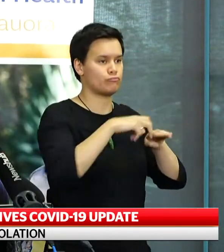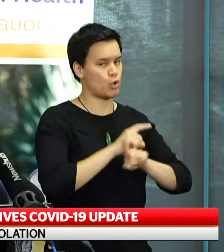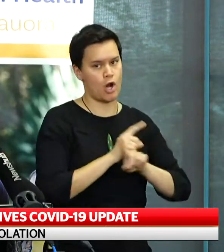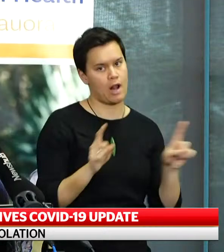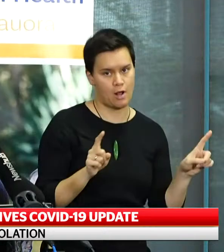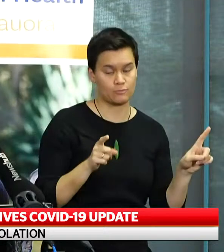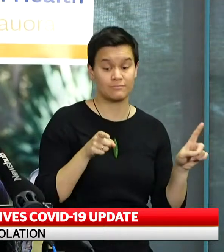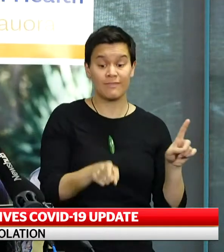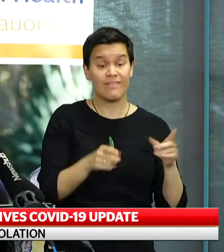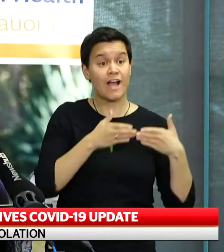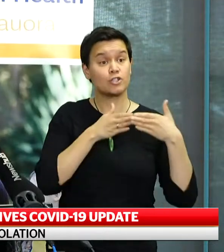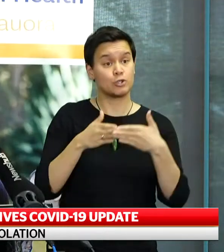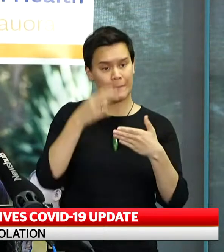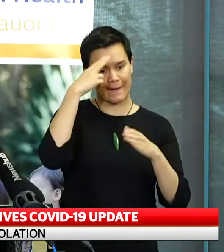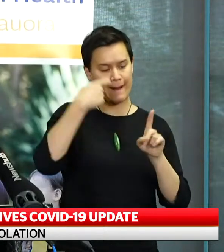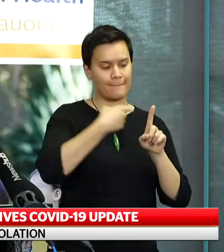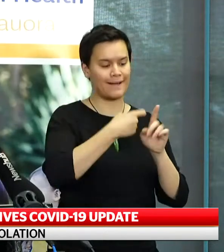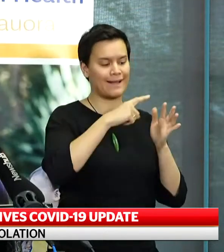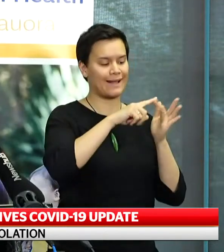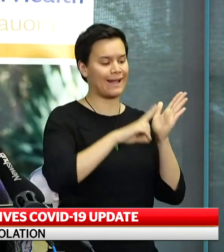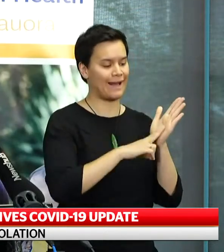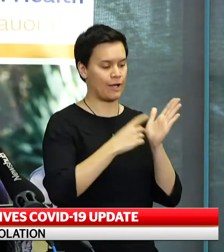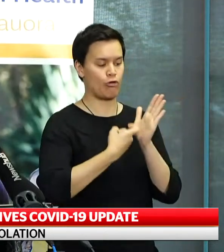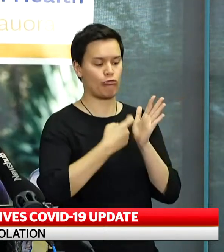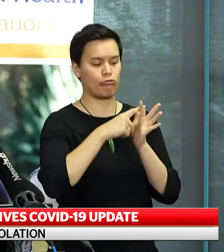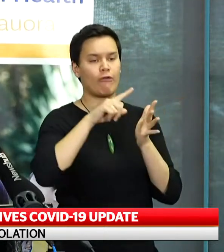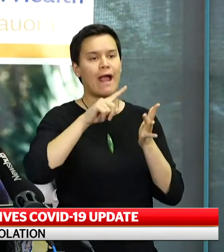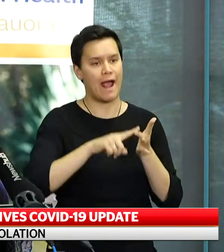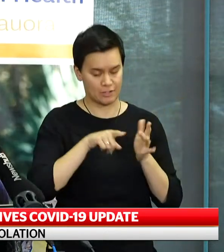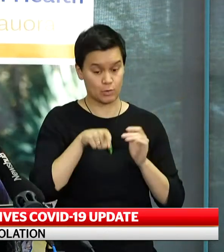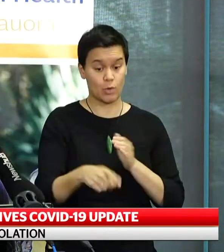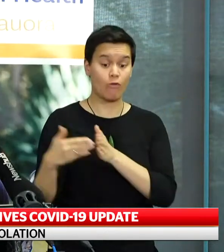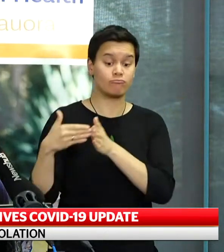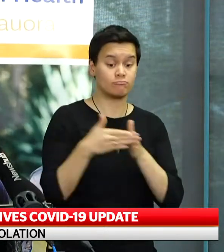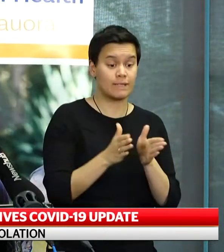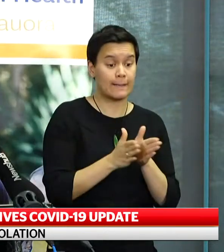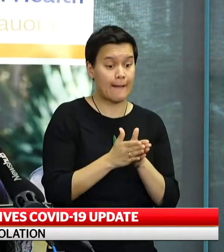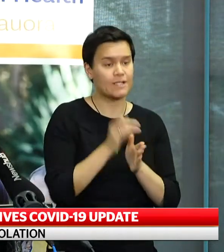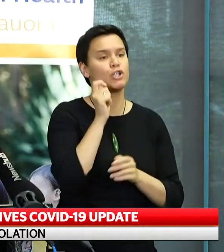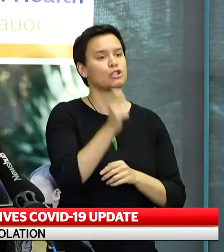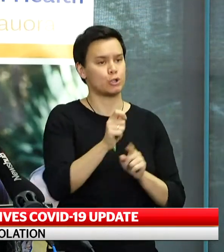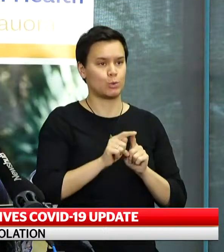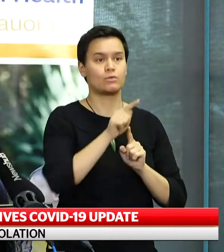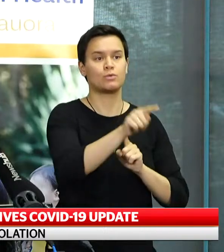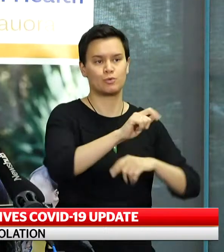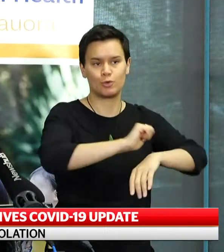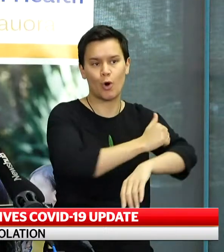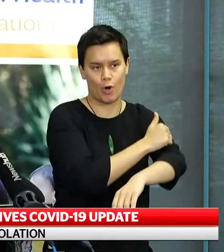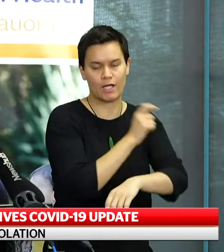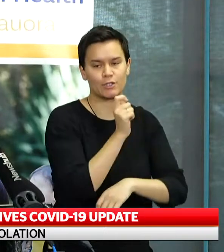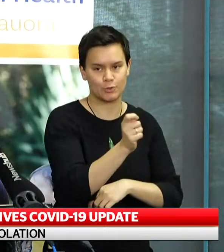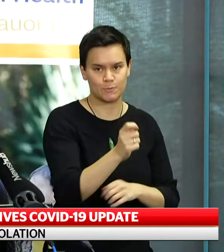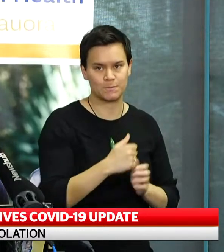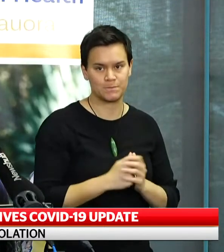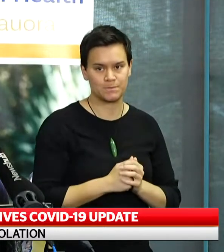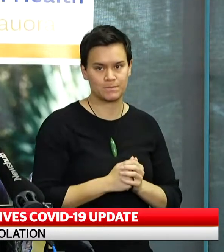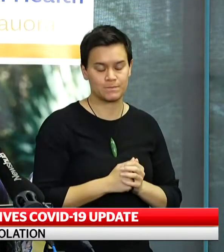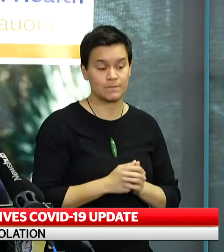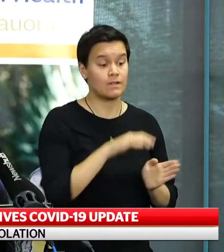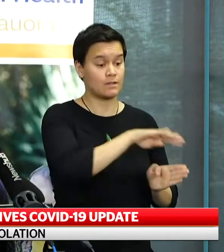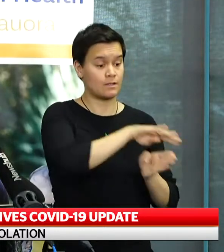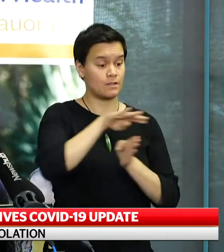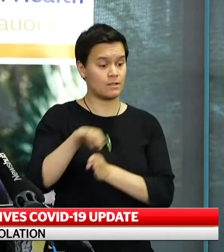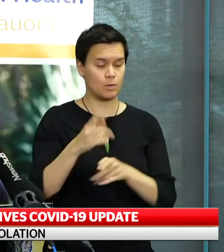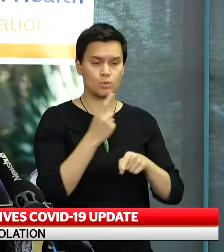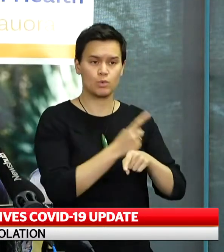week. An update on the international mariners in managed isolation in Christchurch. We